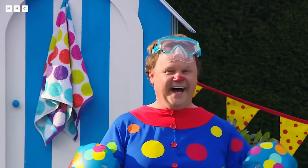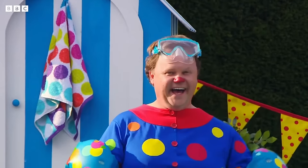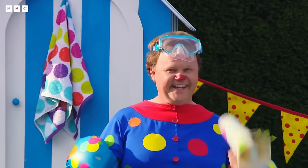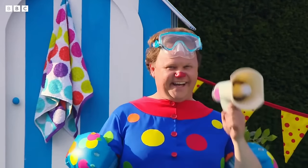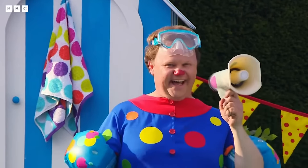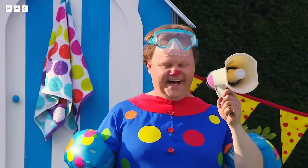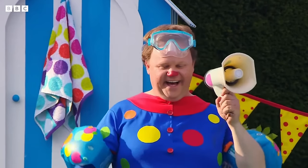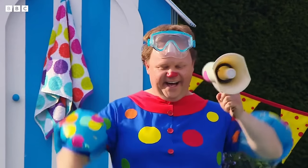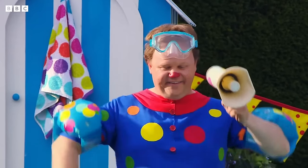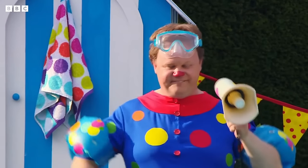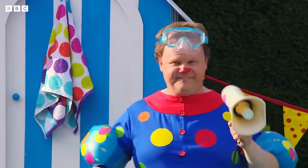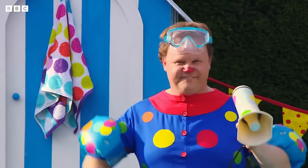Ta-da!